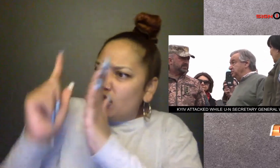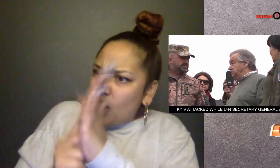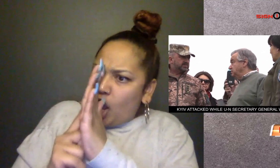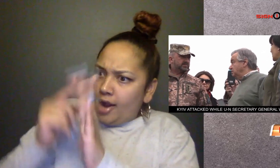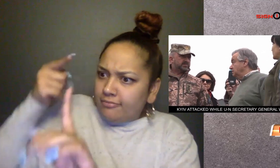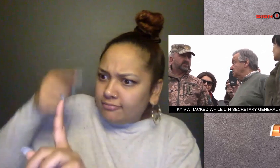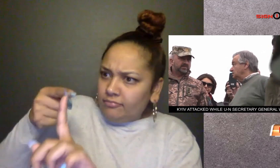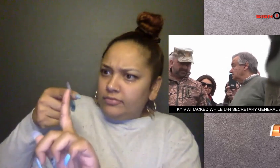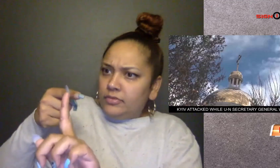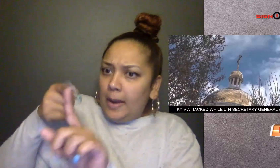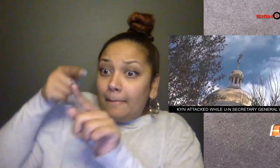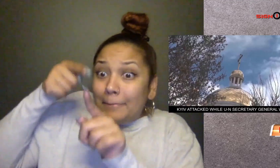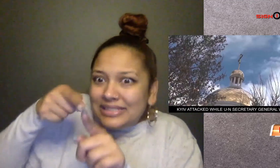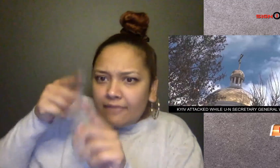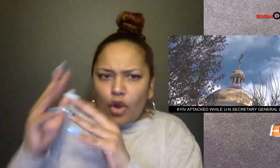of war